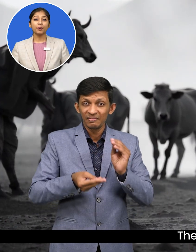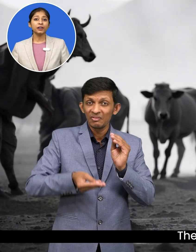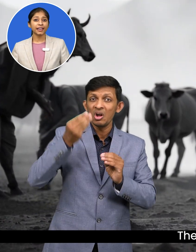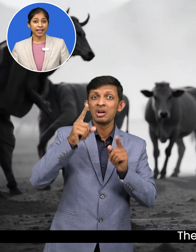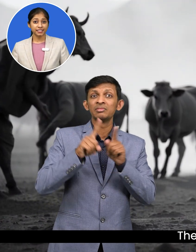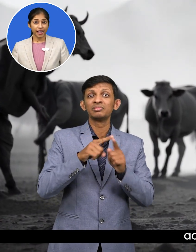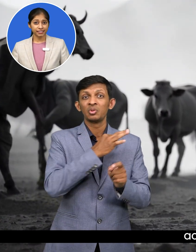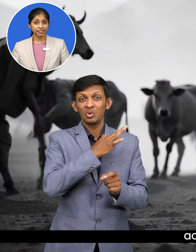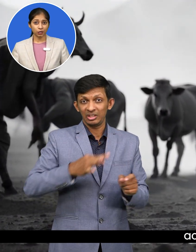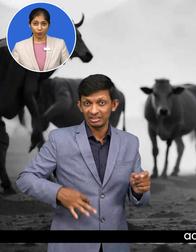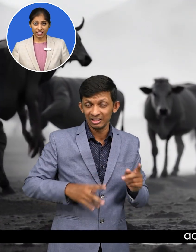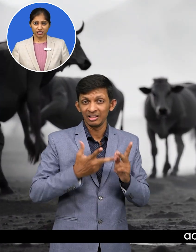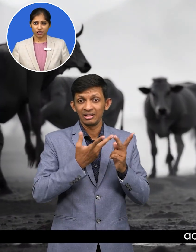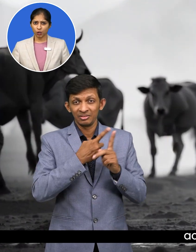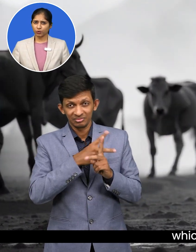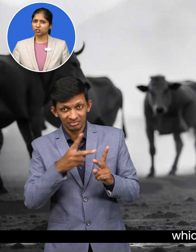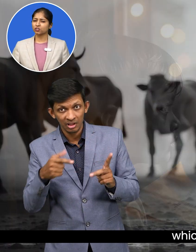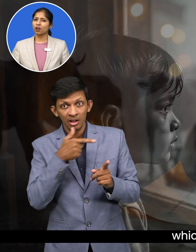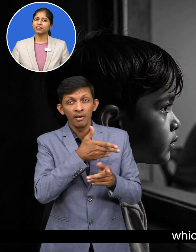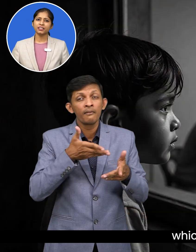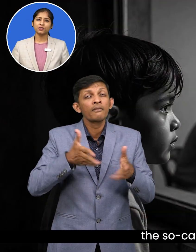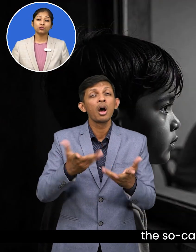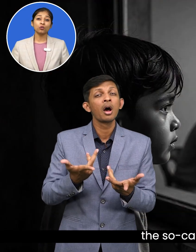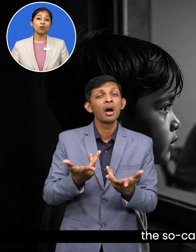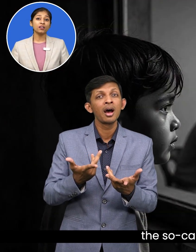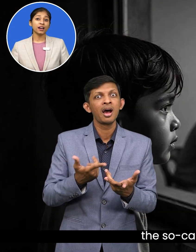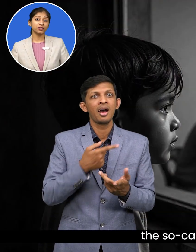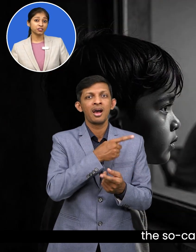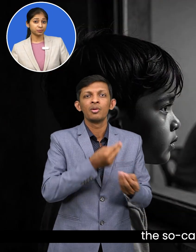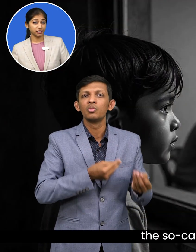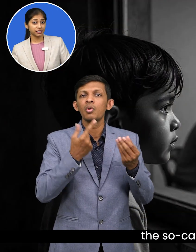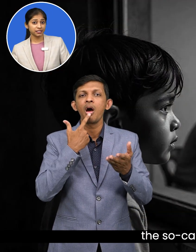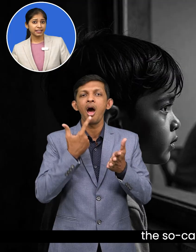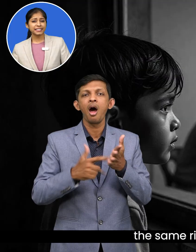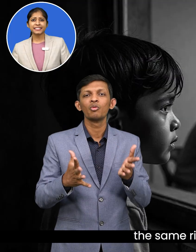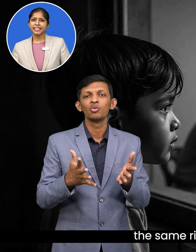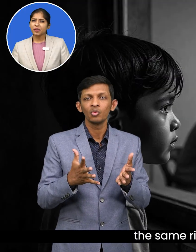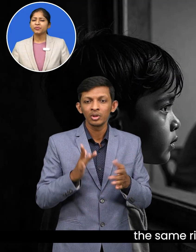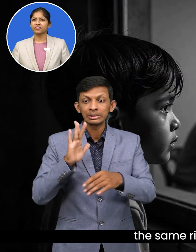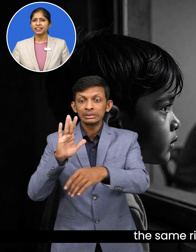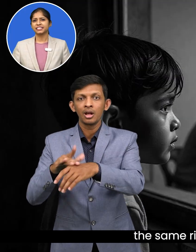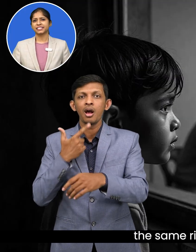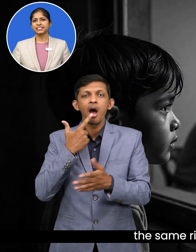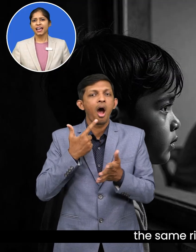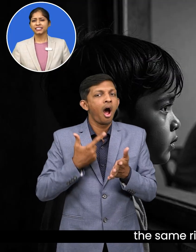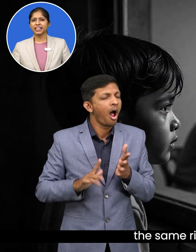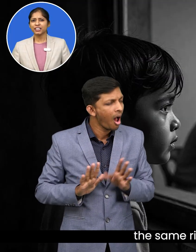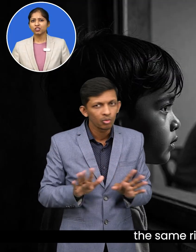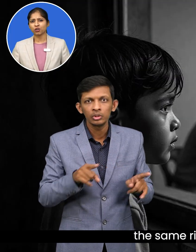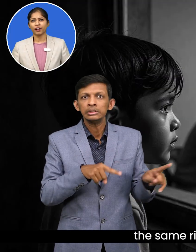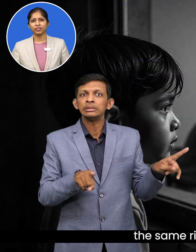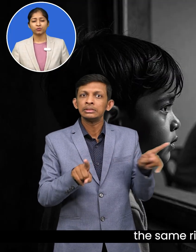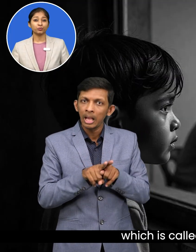The upper caste acted in ways which did not give the so-called untouchables the same rights as